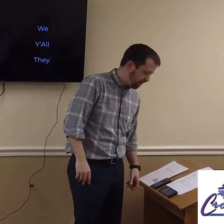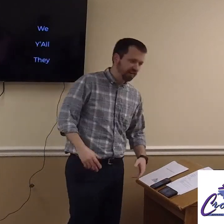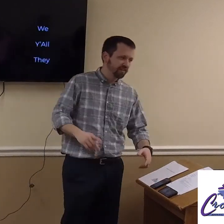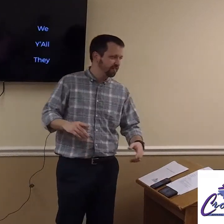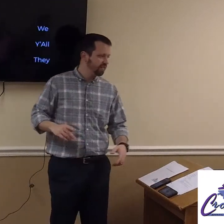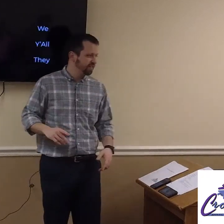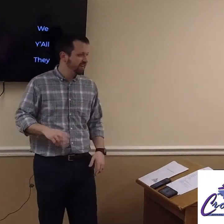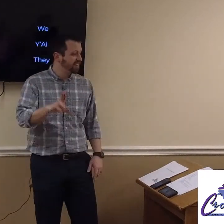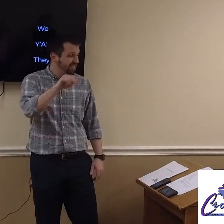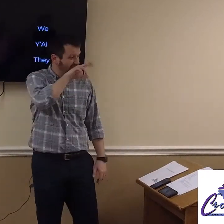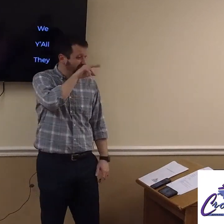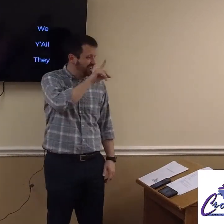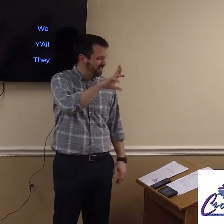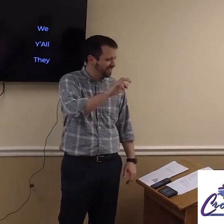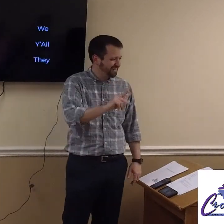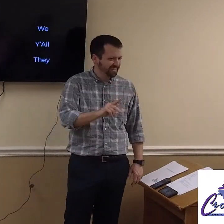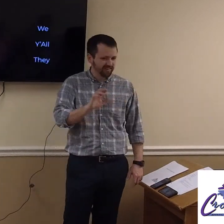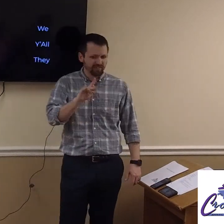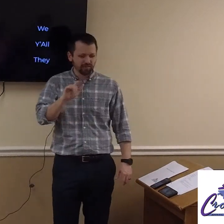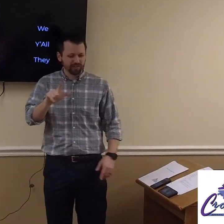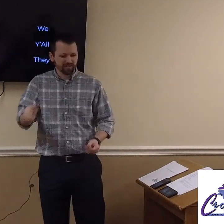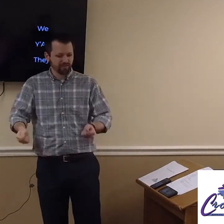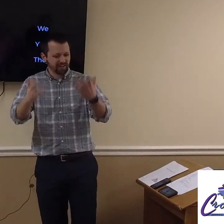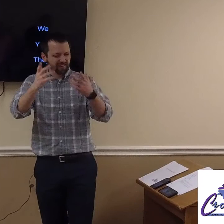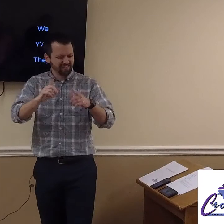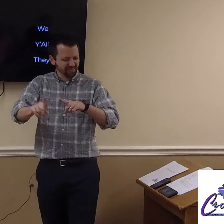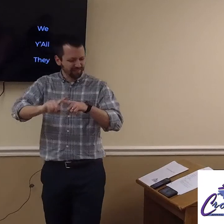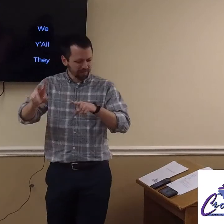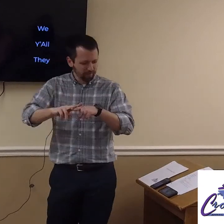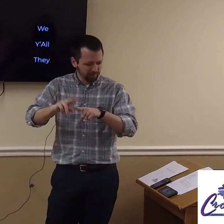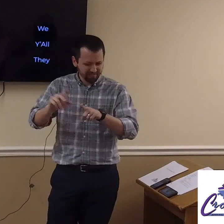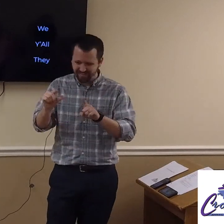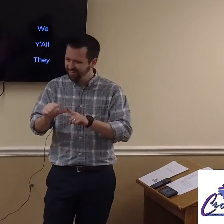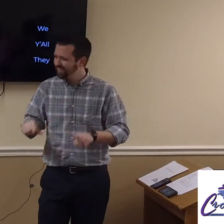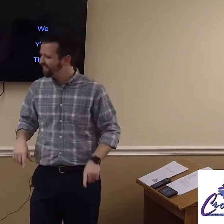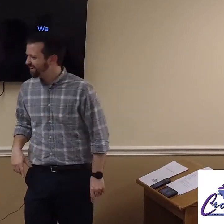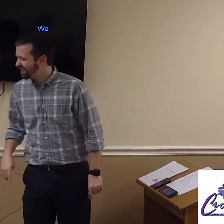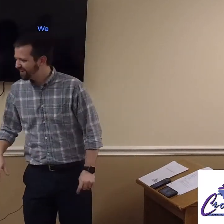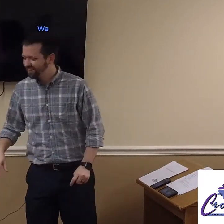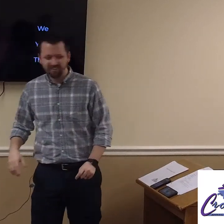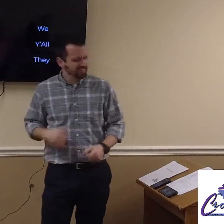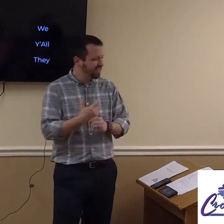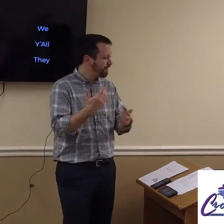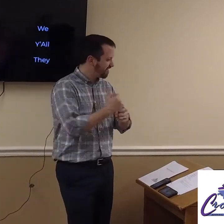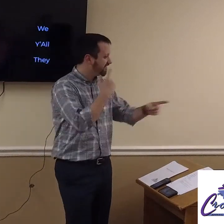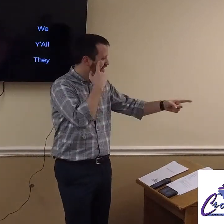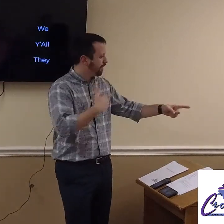Alright. It does look like duck. Like Crystal over here throwing out all these different vocab words. As long as things make sense to you, I'm